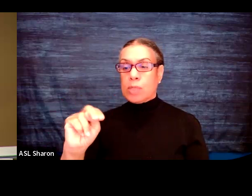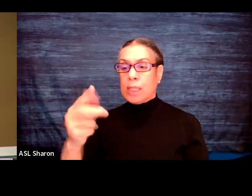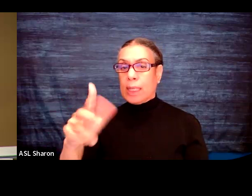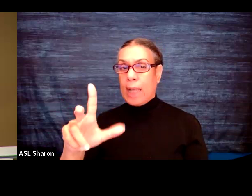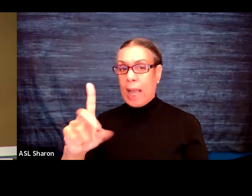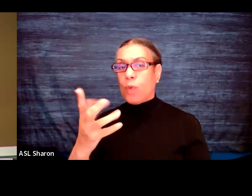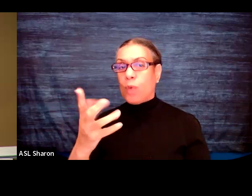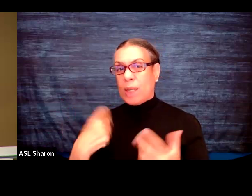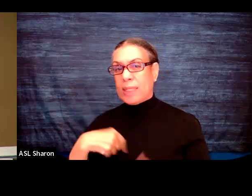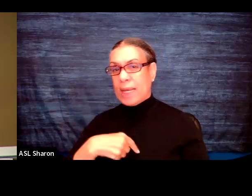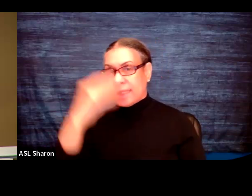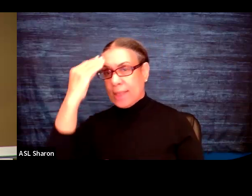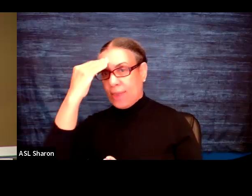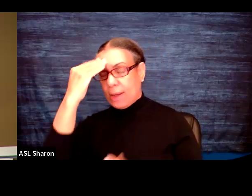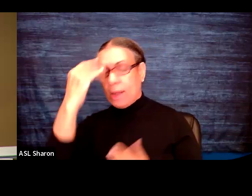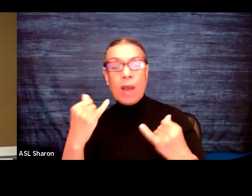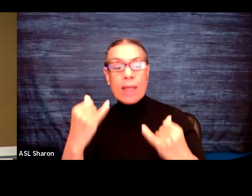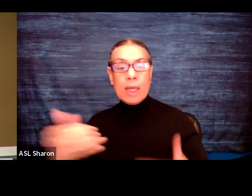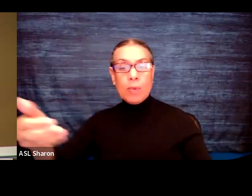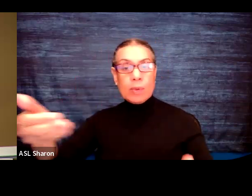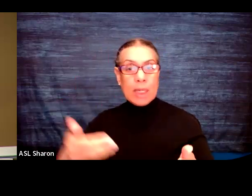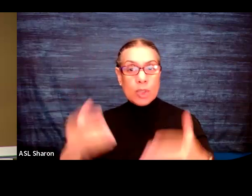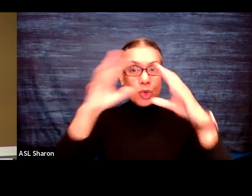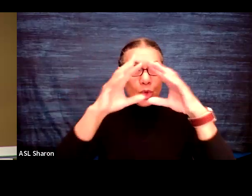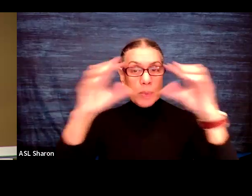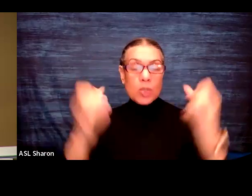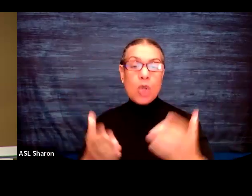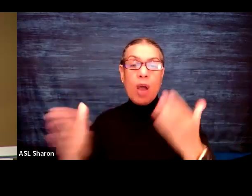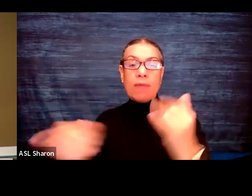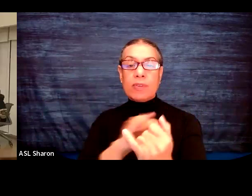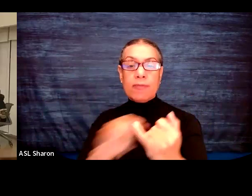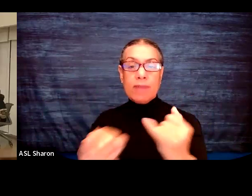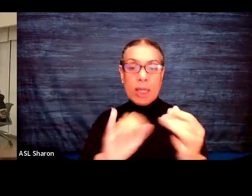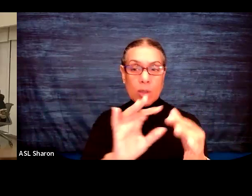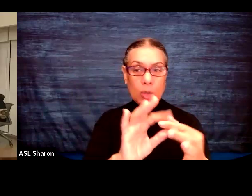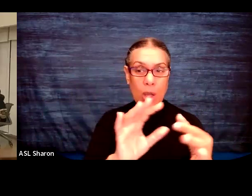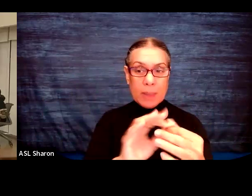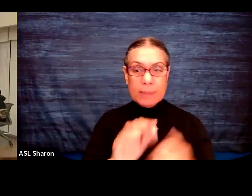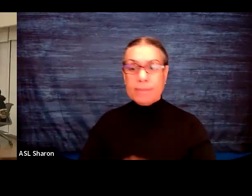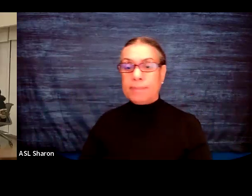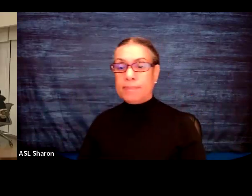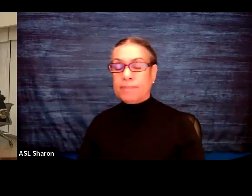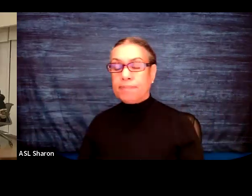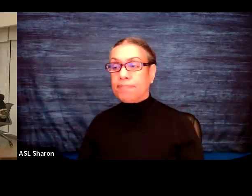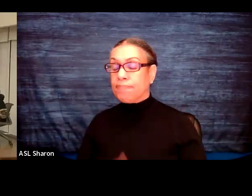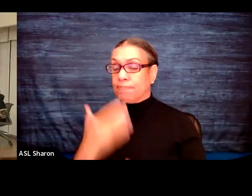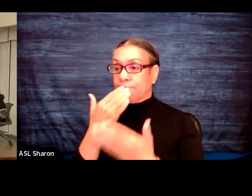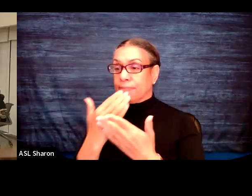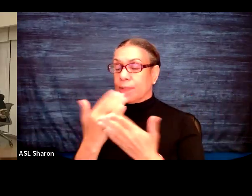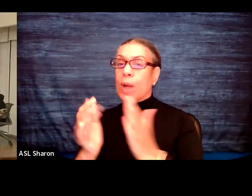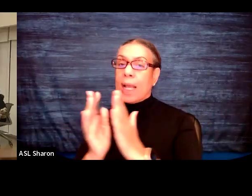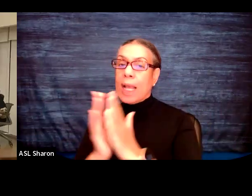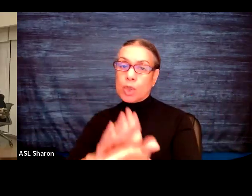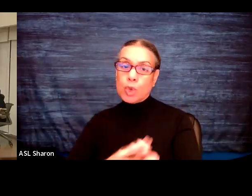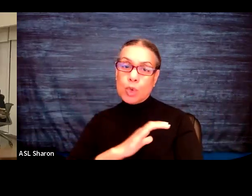consideration. At this time, I'd like to invite the superintendent to offer final comments. Thank you, Chair. So tonight we are asking the school committee to